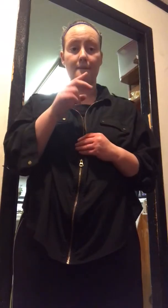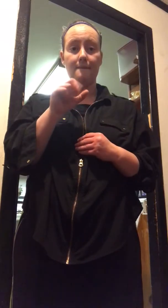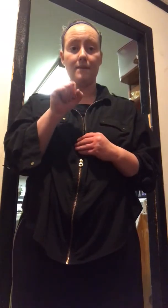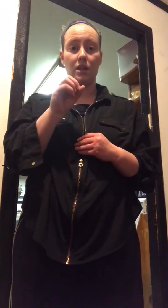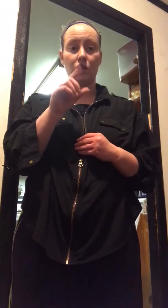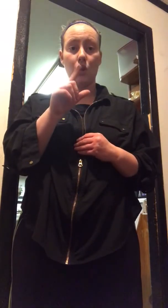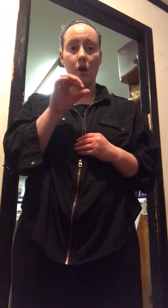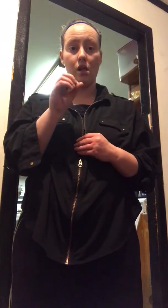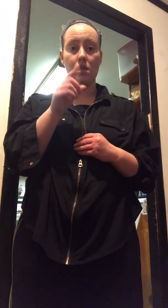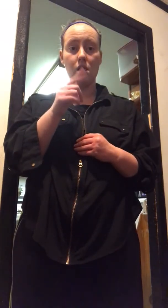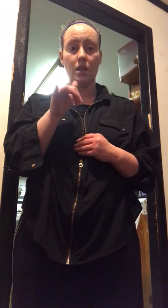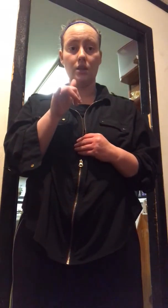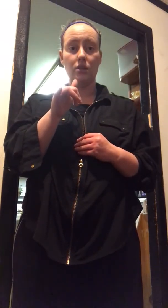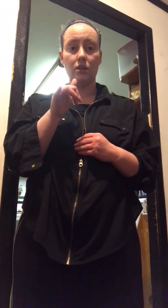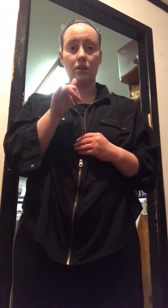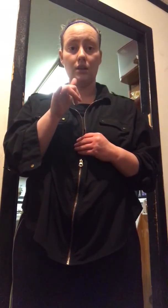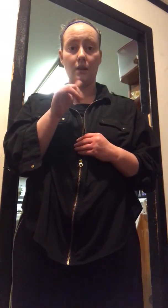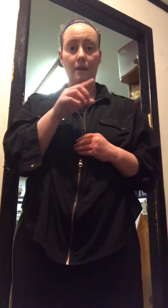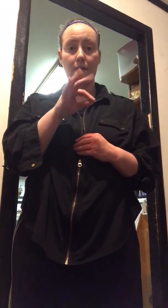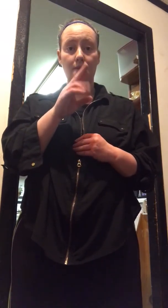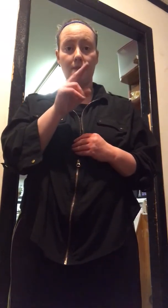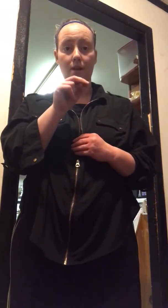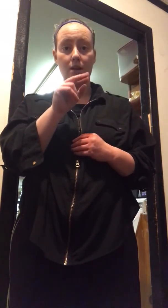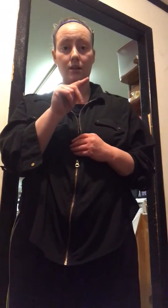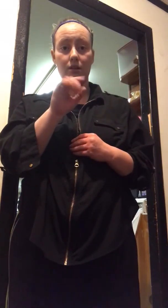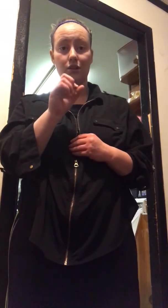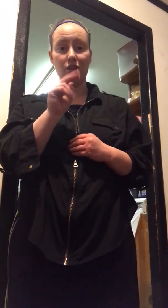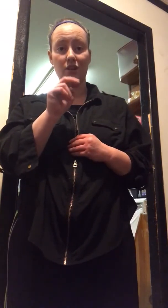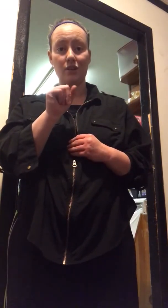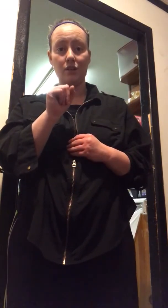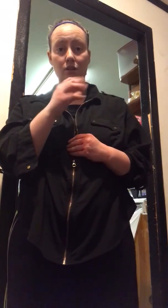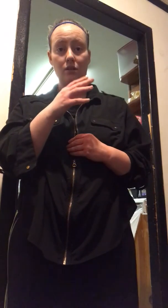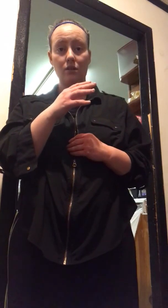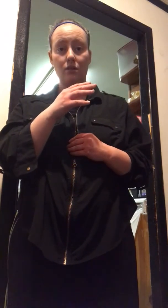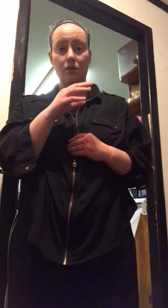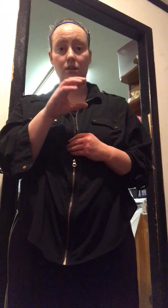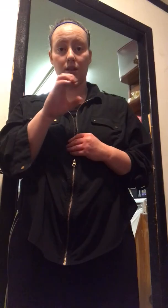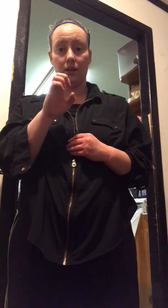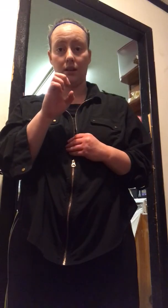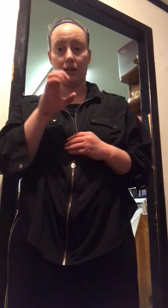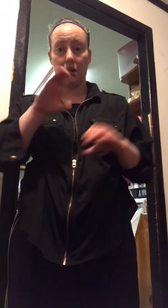function in chemistry, or structure and location.